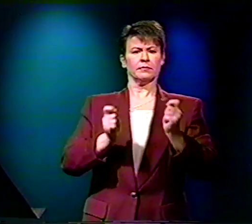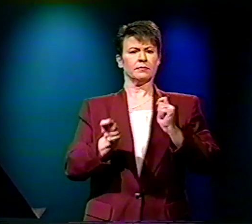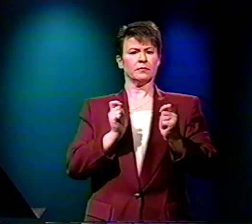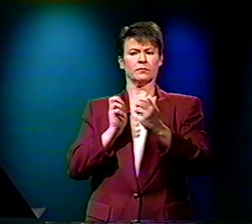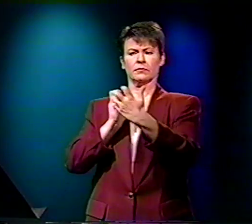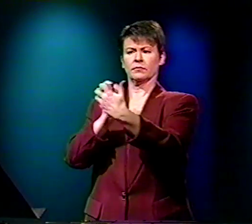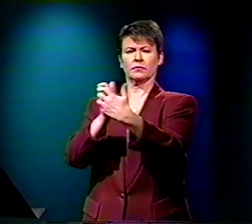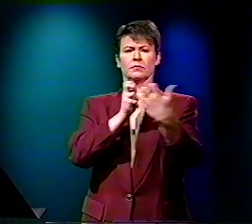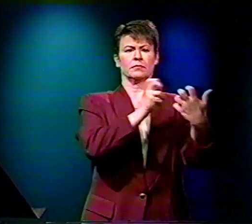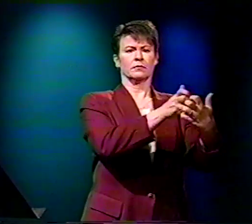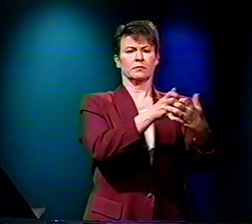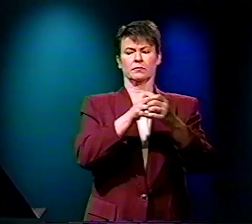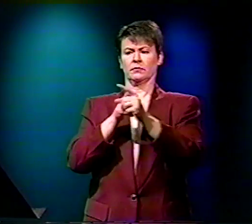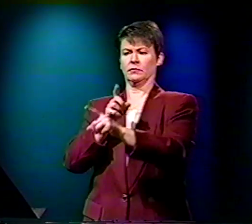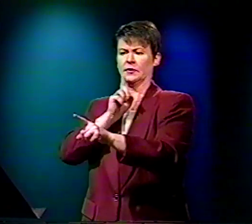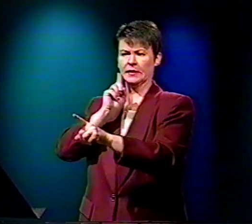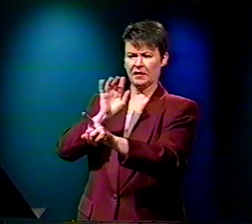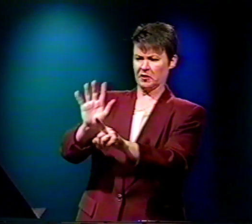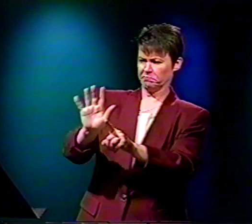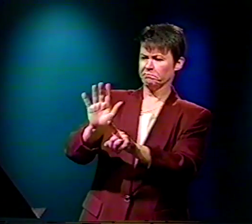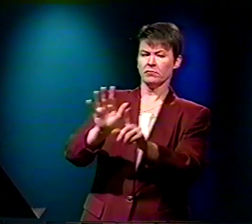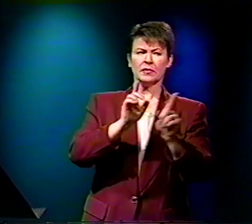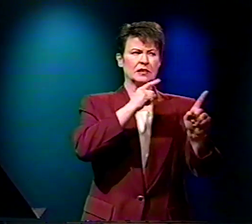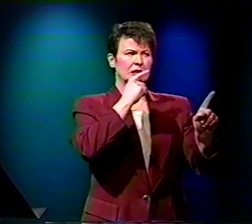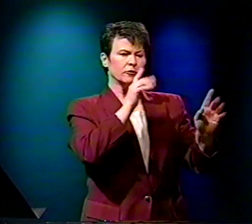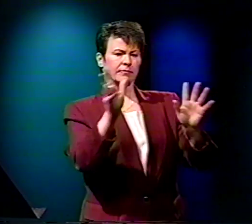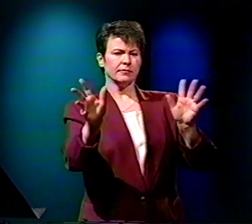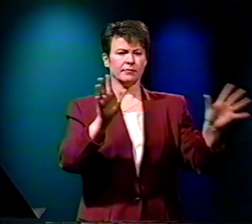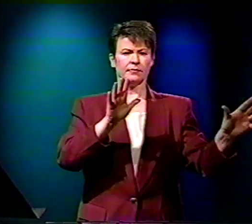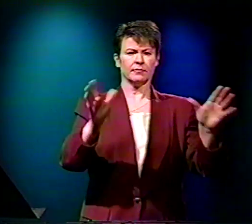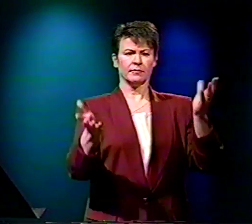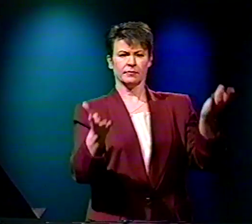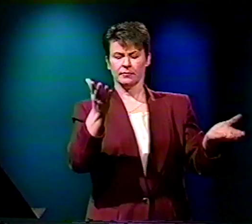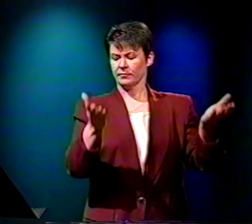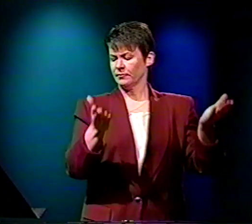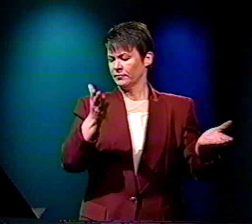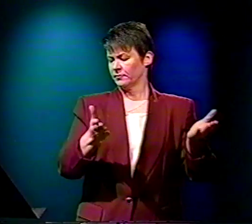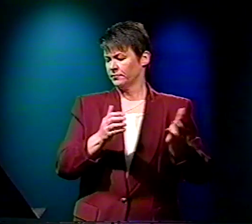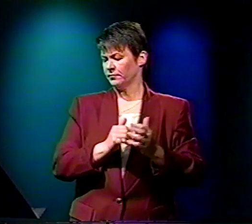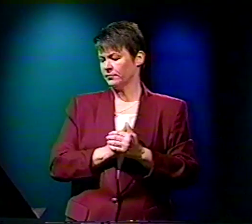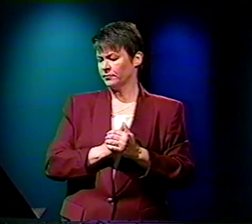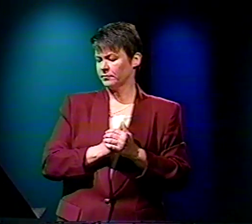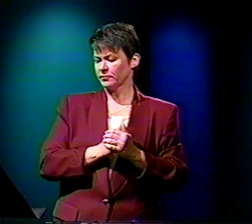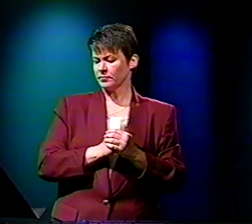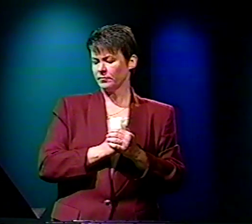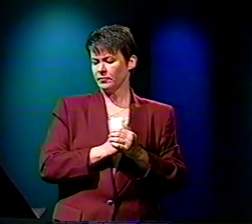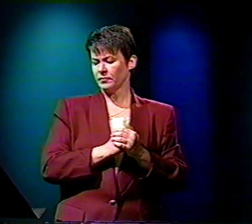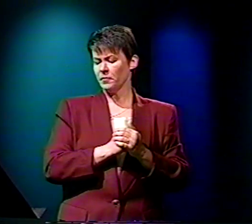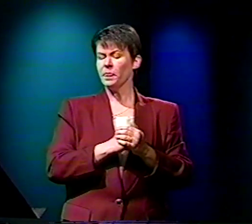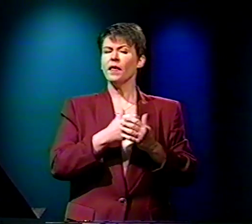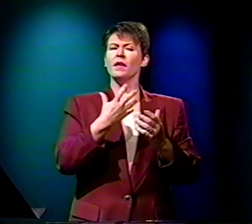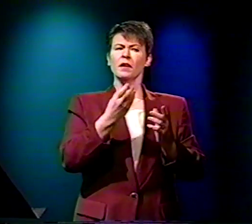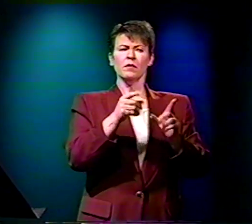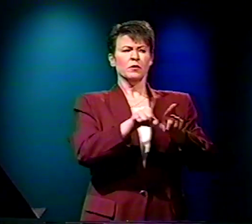to be adaptable and can meet whatever needs that the deaf individual has or the hearing individual has.